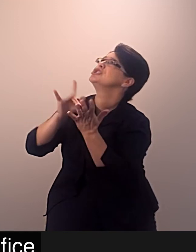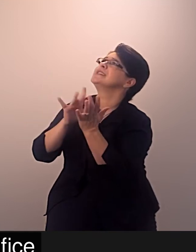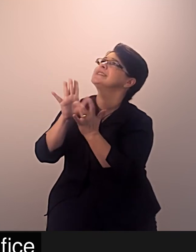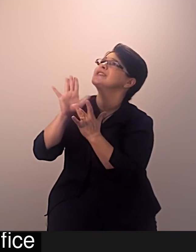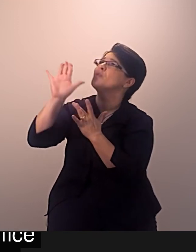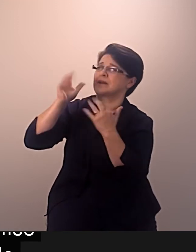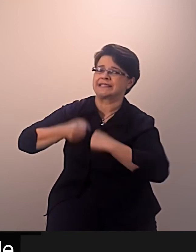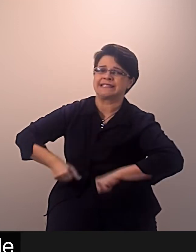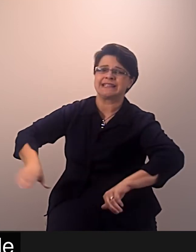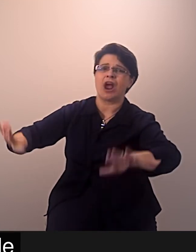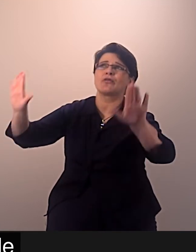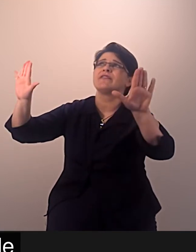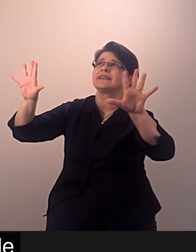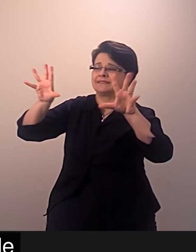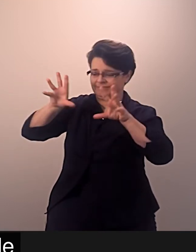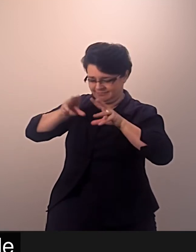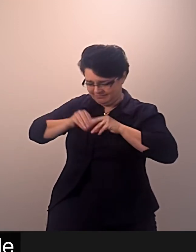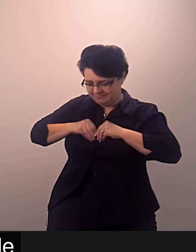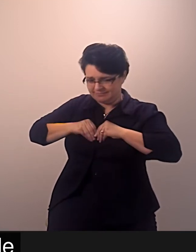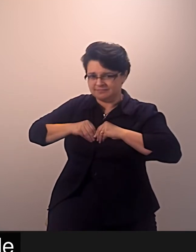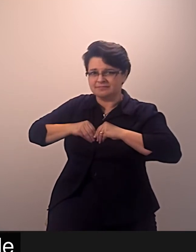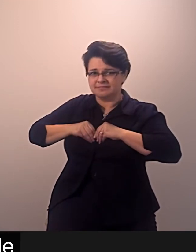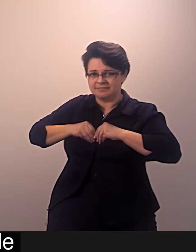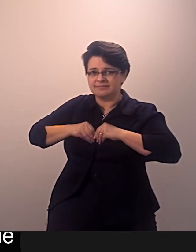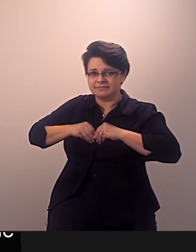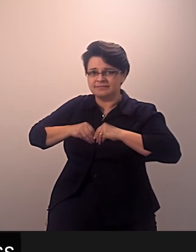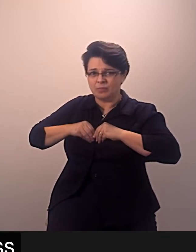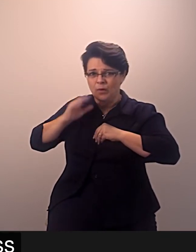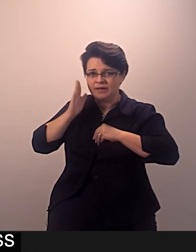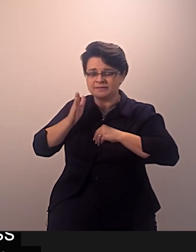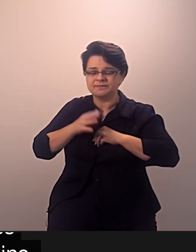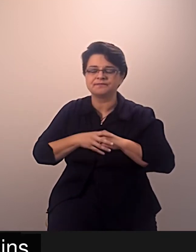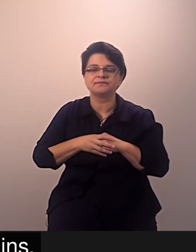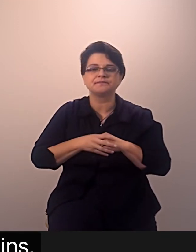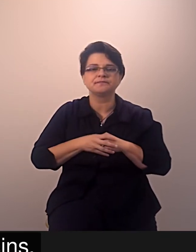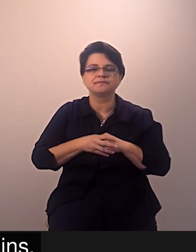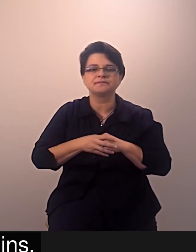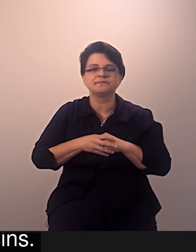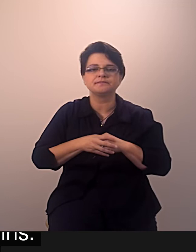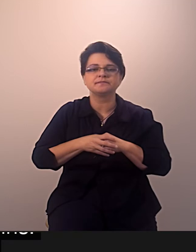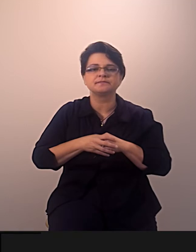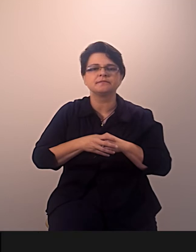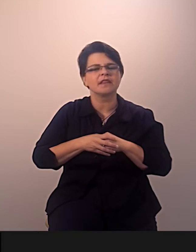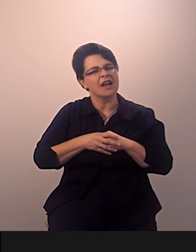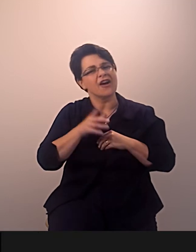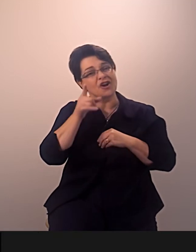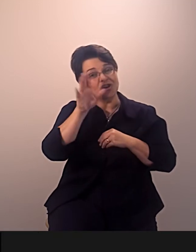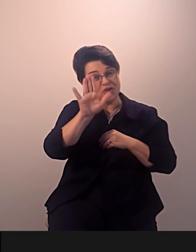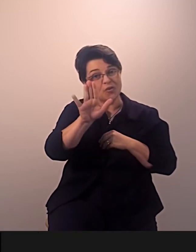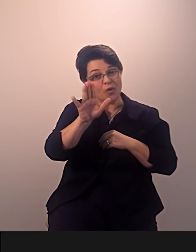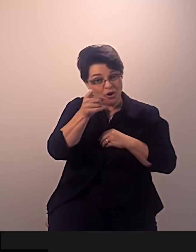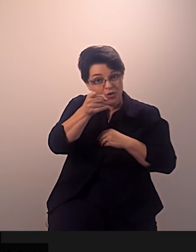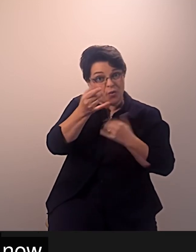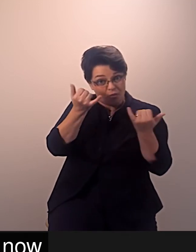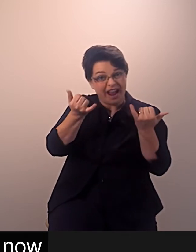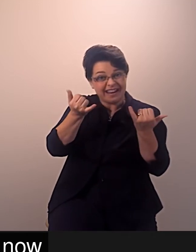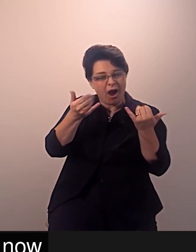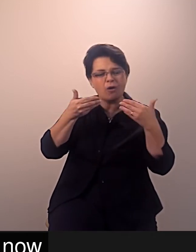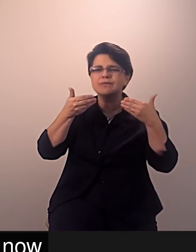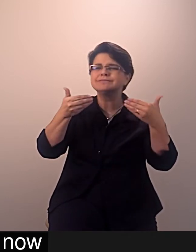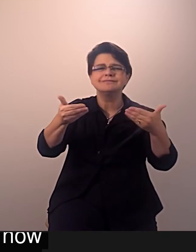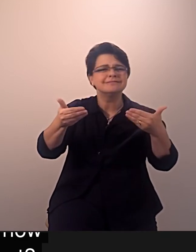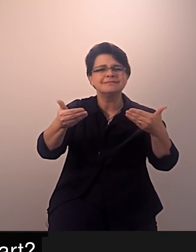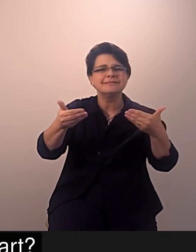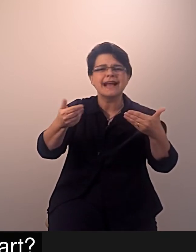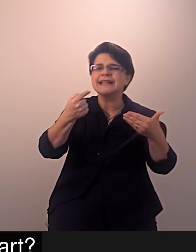made on the cross was for our sins. Why not speak to him now from your heart? Say